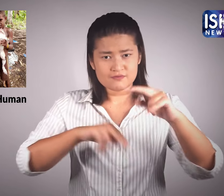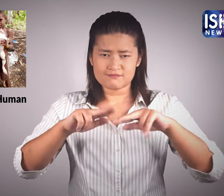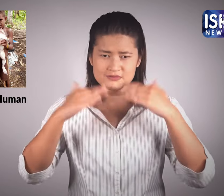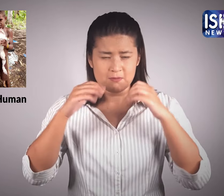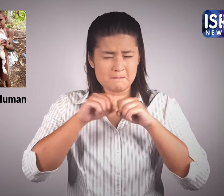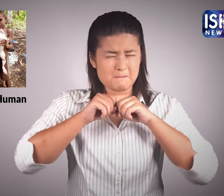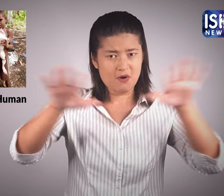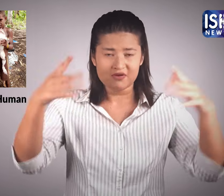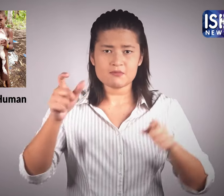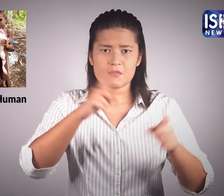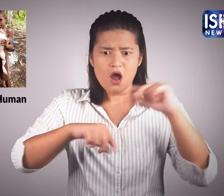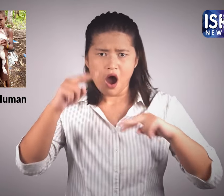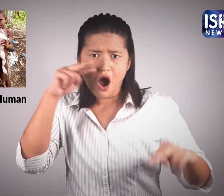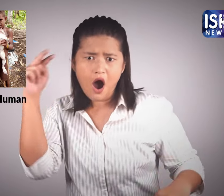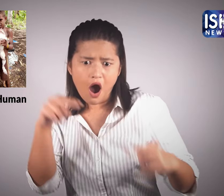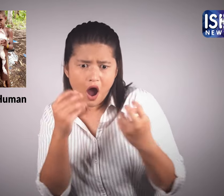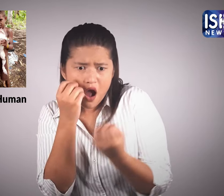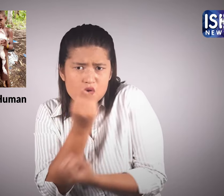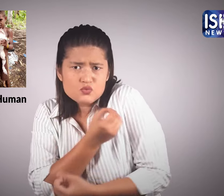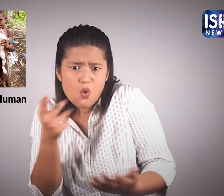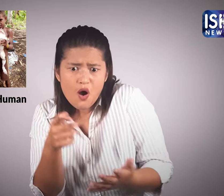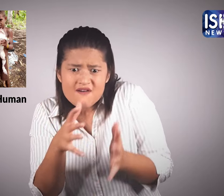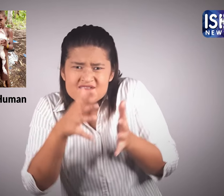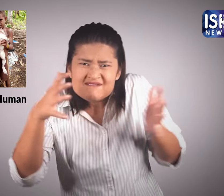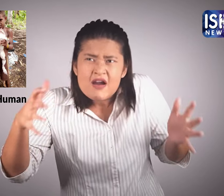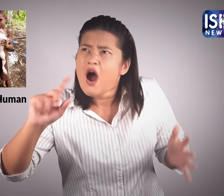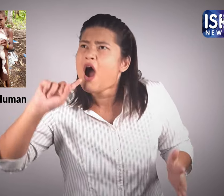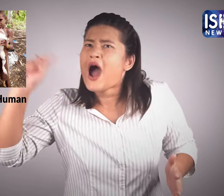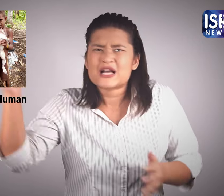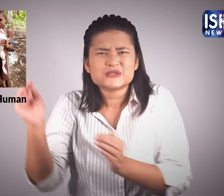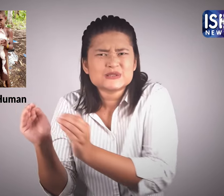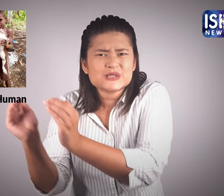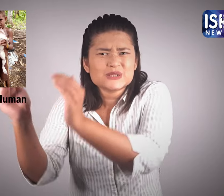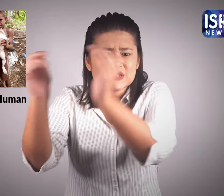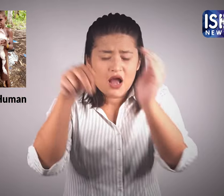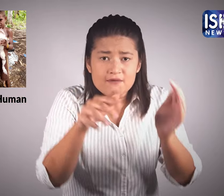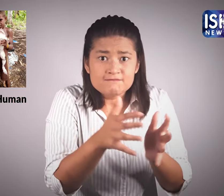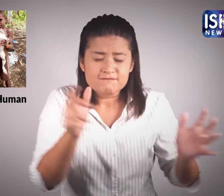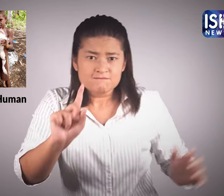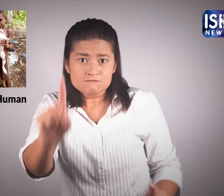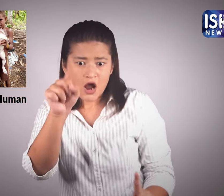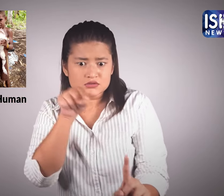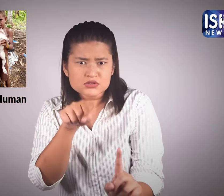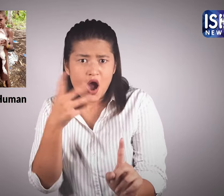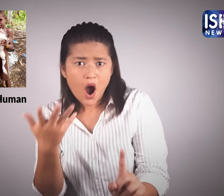After the picture went viral on Facebook, people were surprised and the post received thousands of reactions.